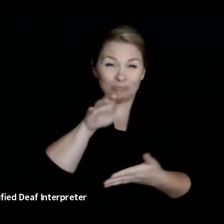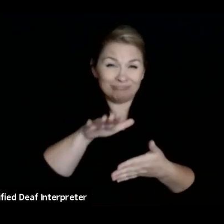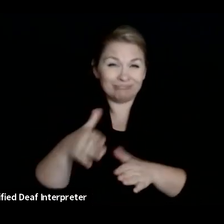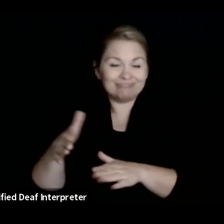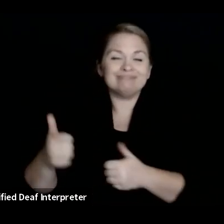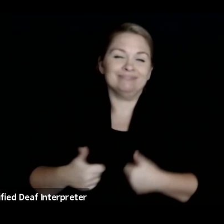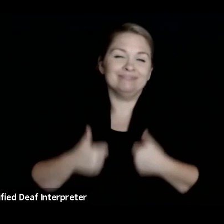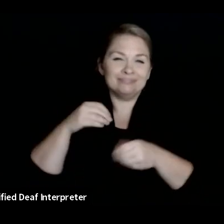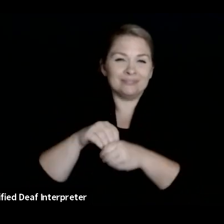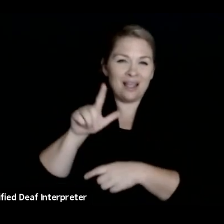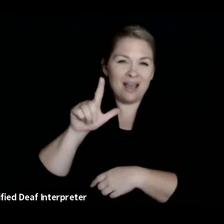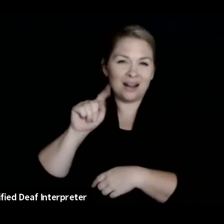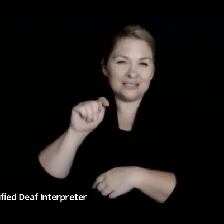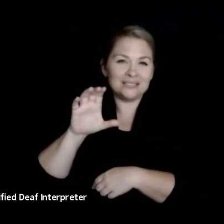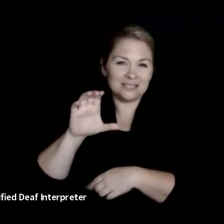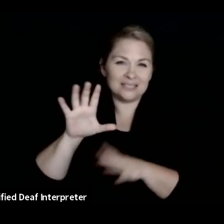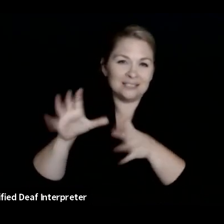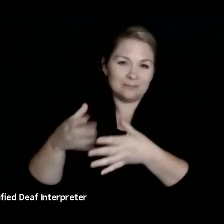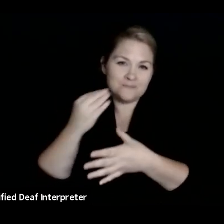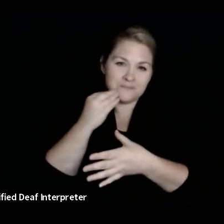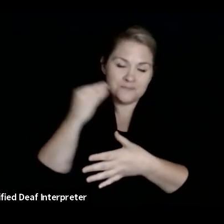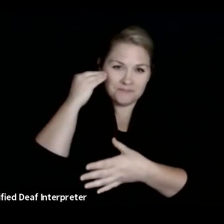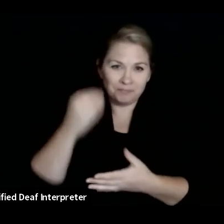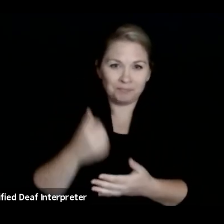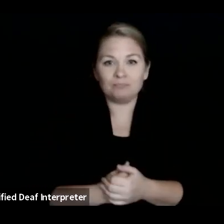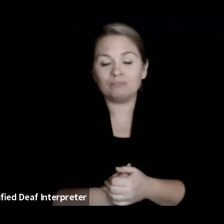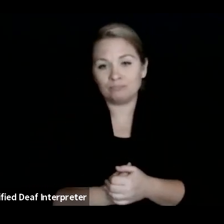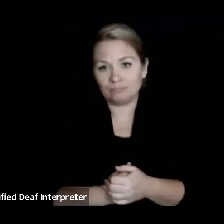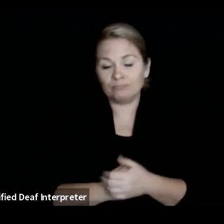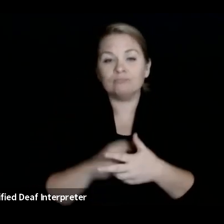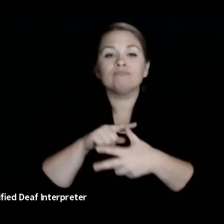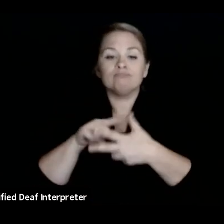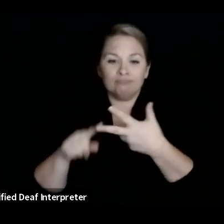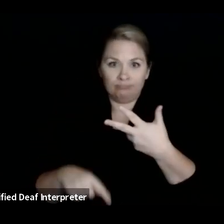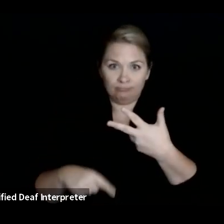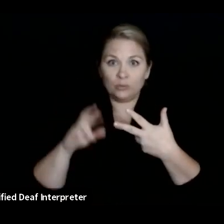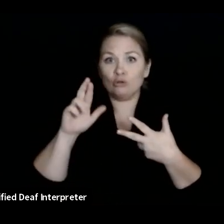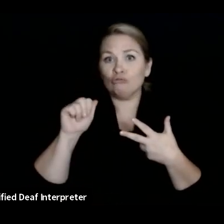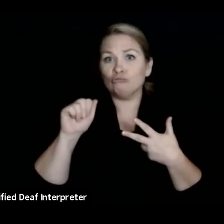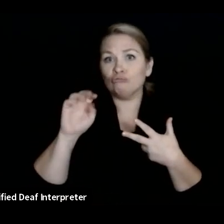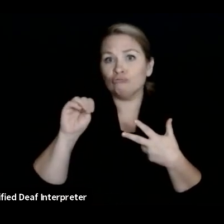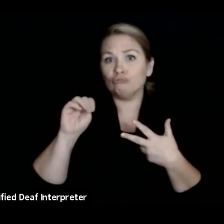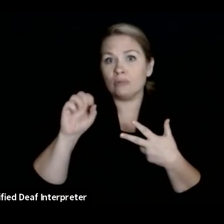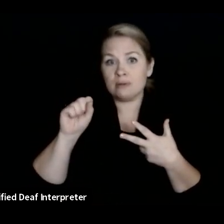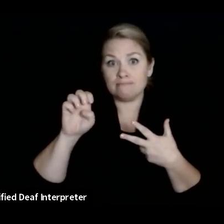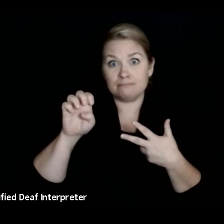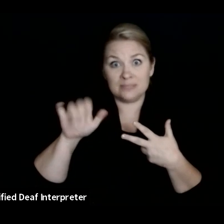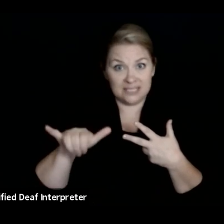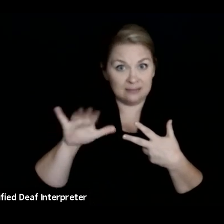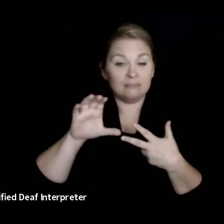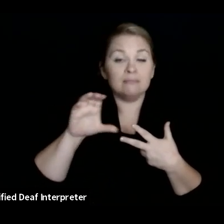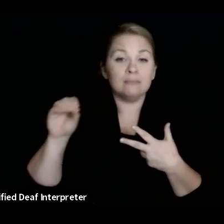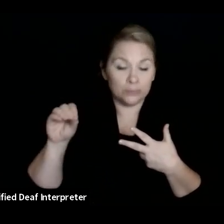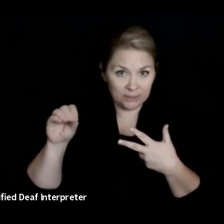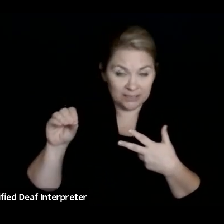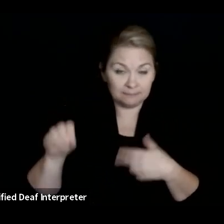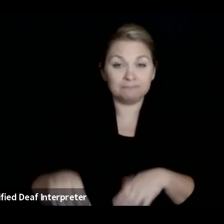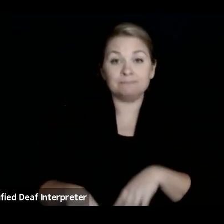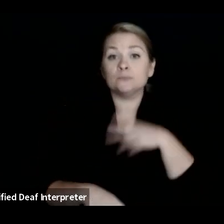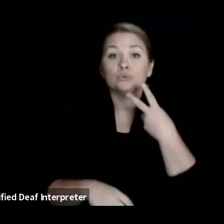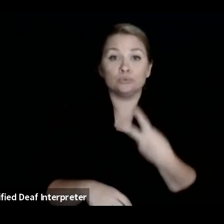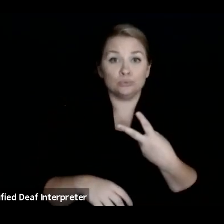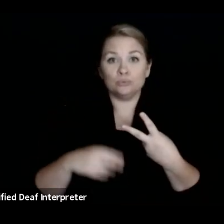3 deaths were in Ramsey County, 2 in Hennepin County, and 1 each in Crow Wing, Sherburne, Stearns,